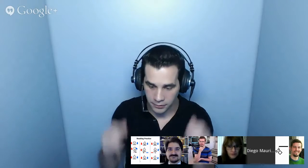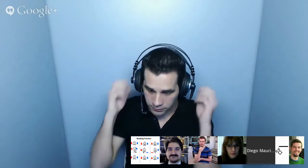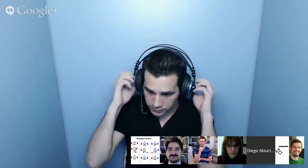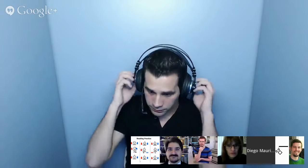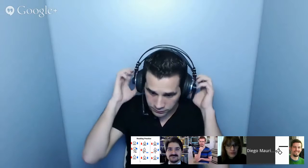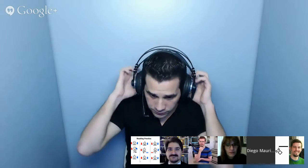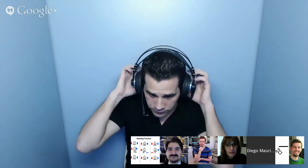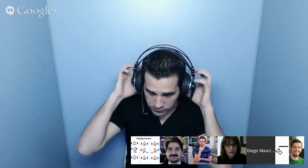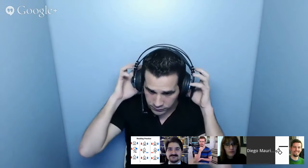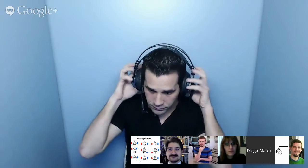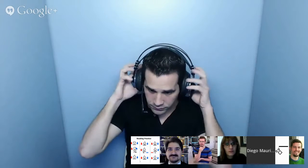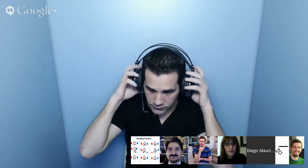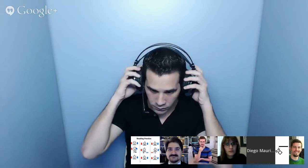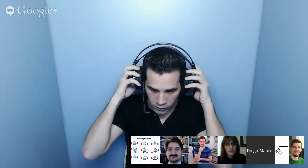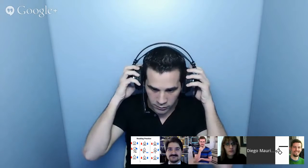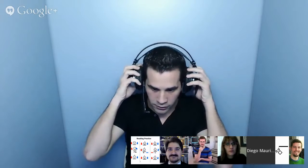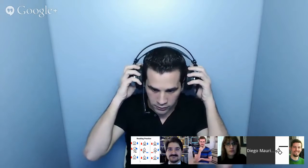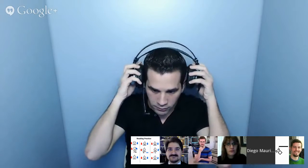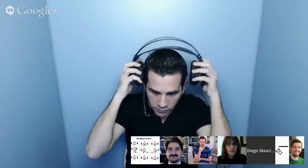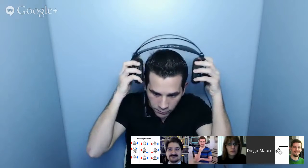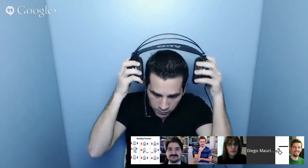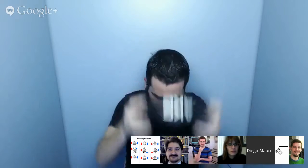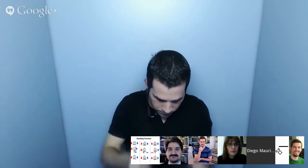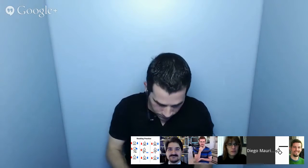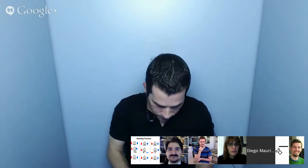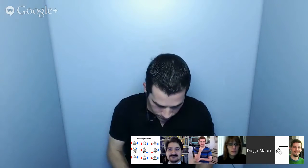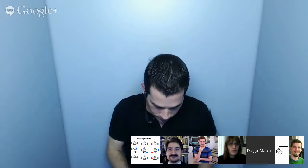Adam? One minute.